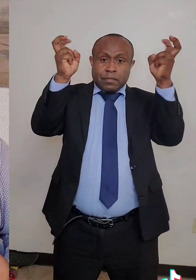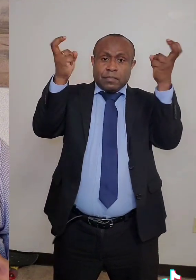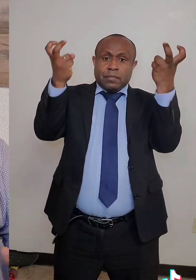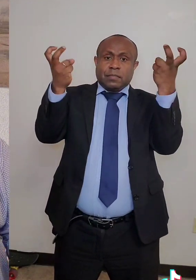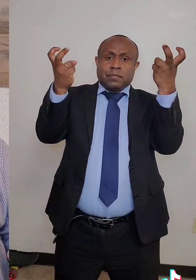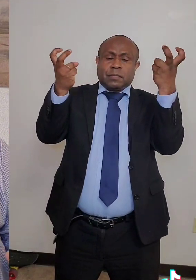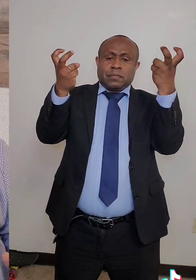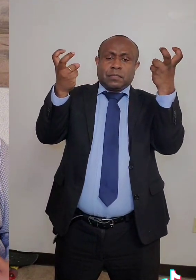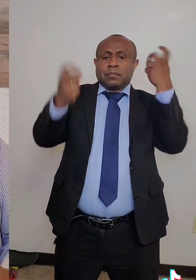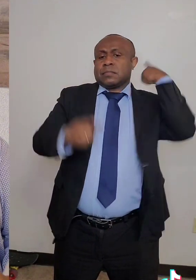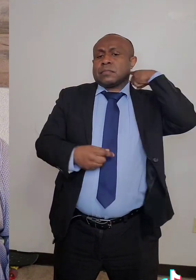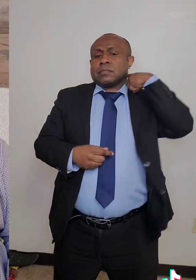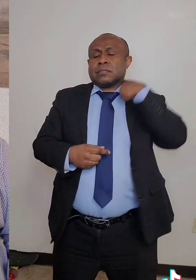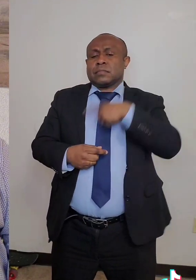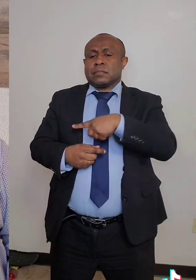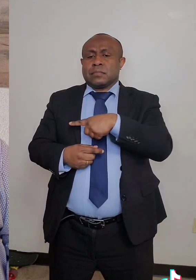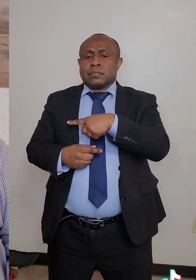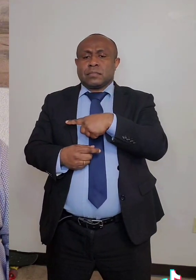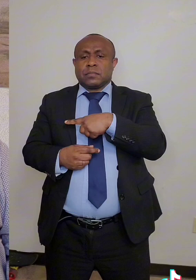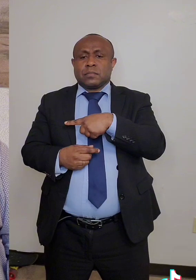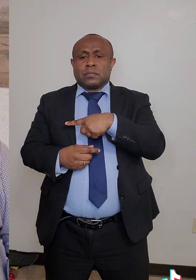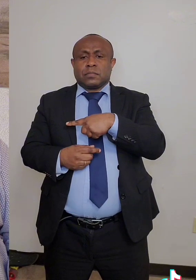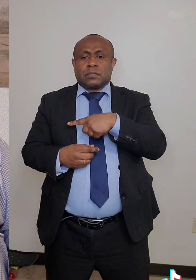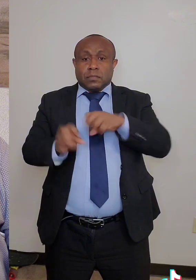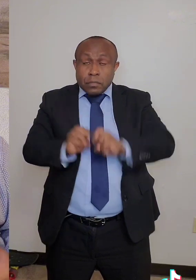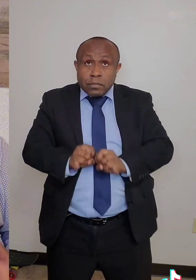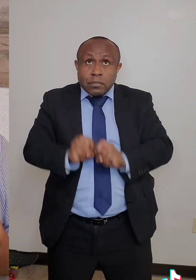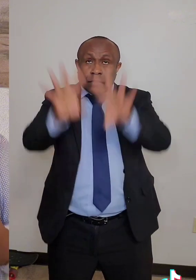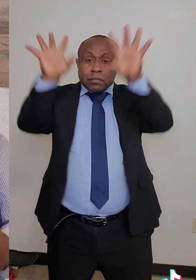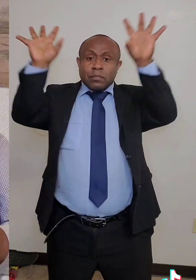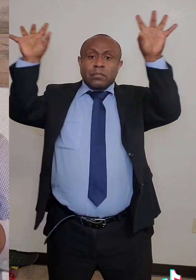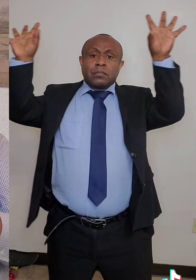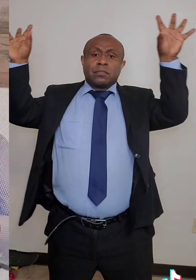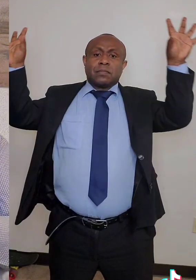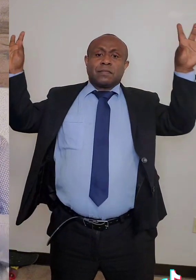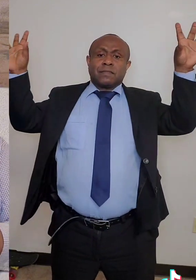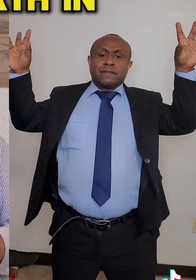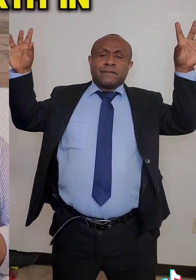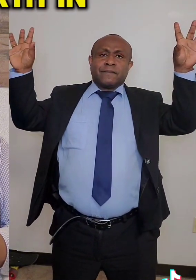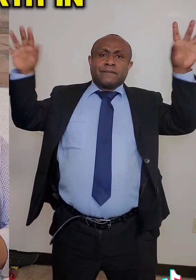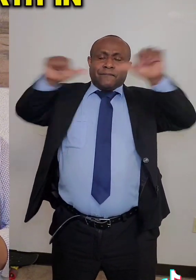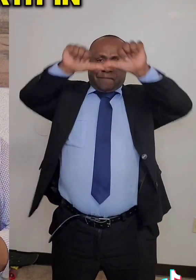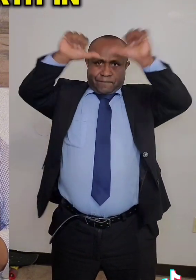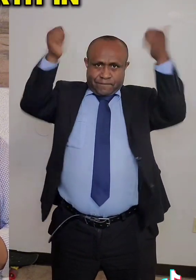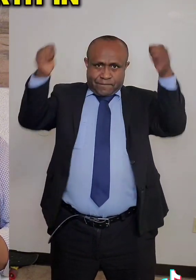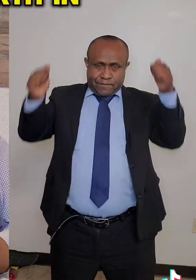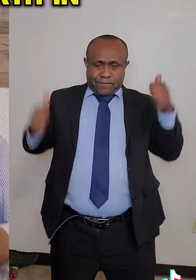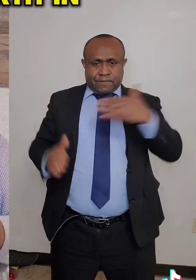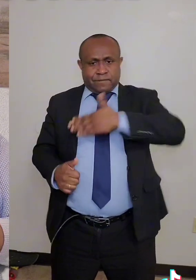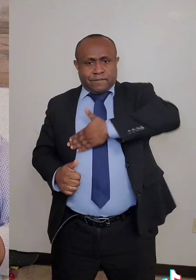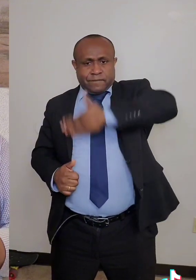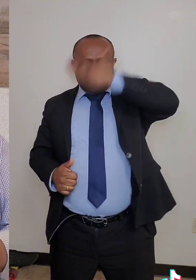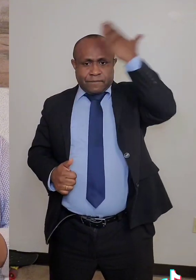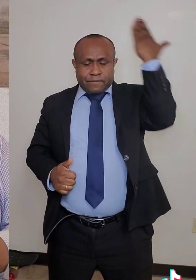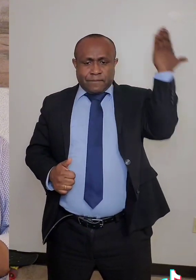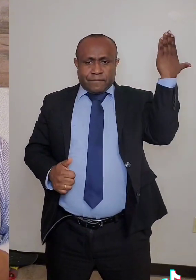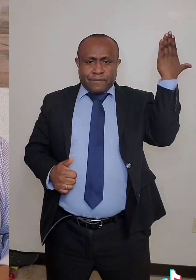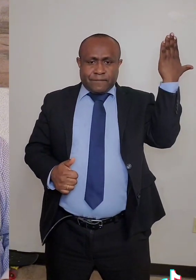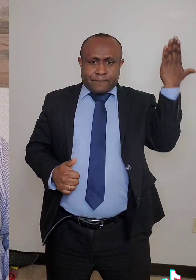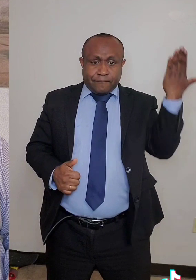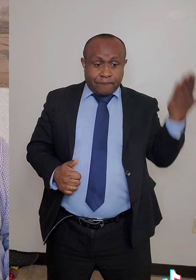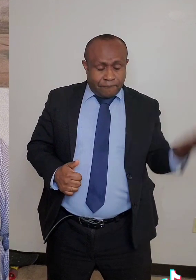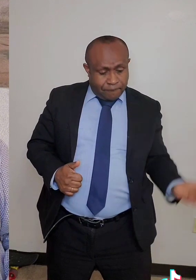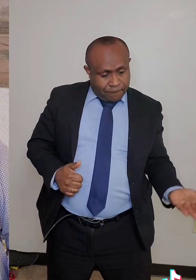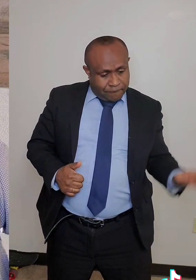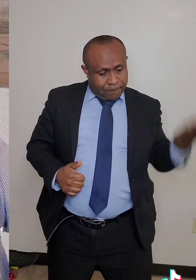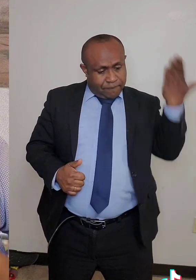by darkness slain. Then bursting forth in glorious